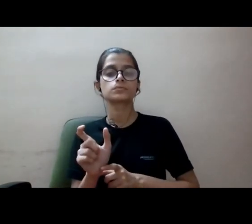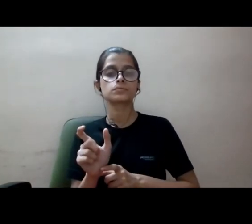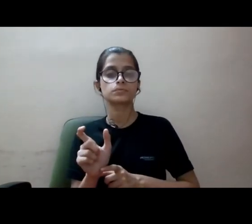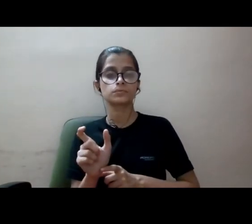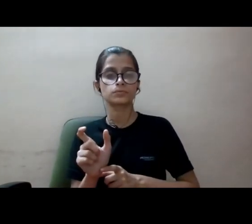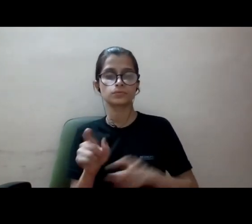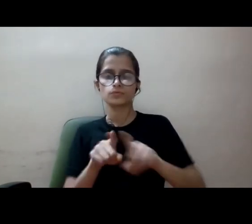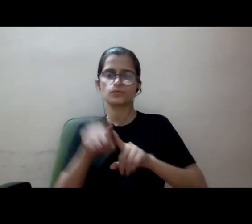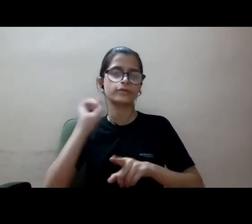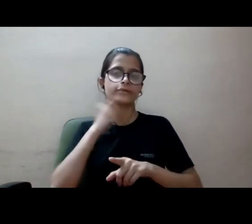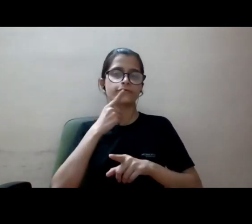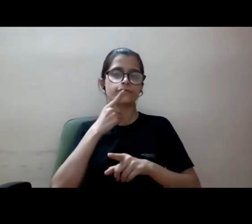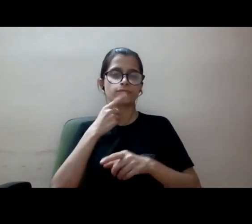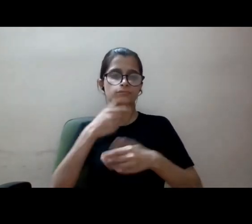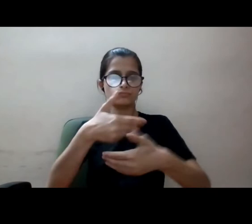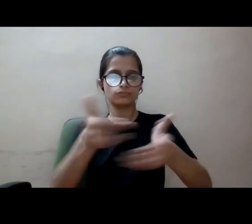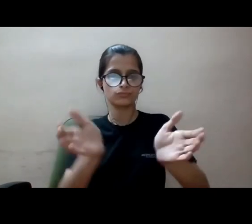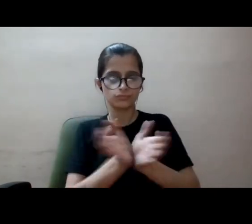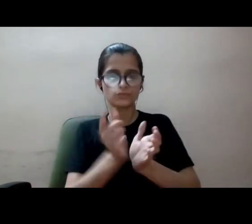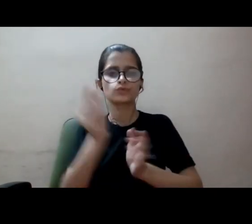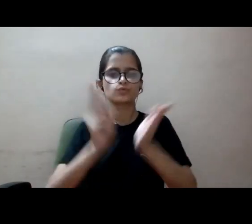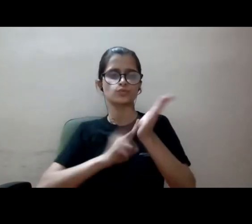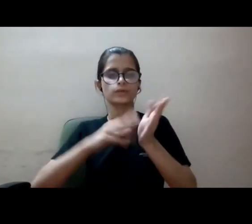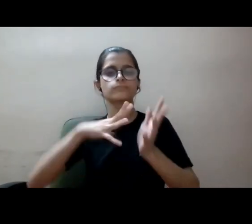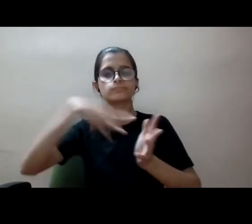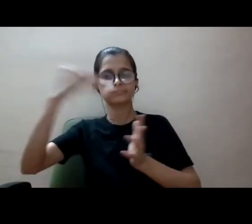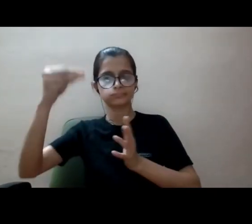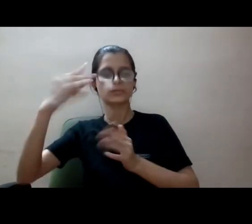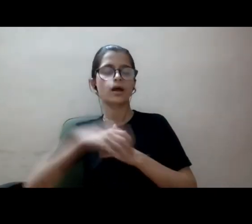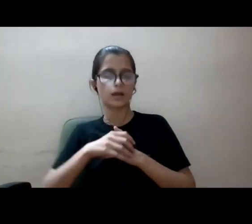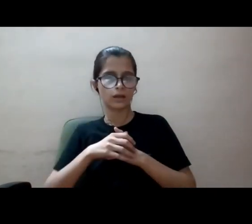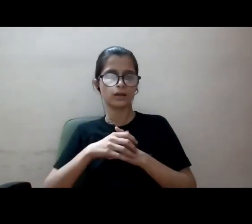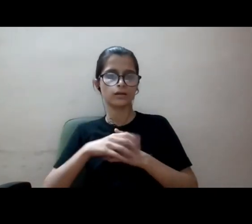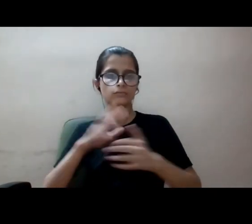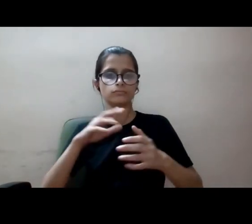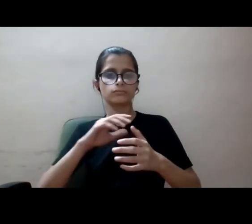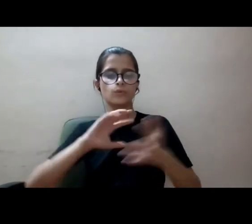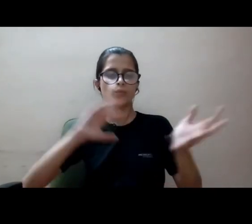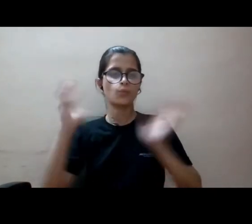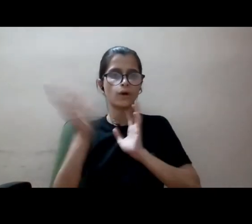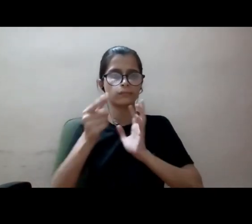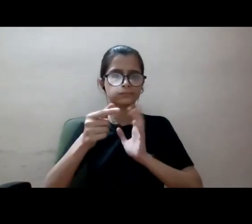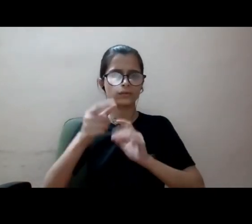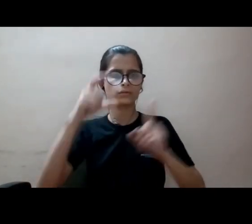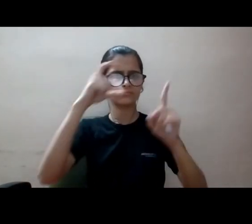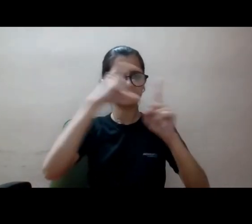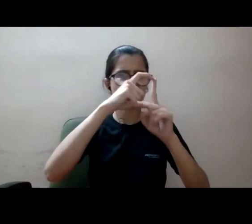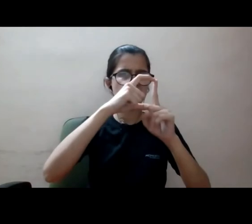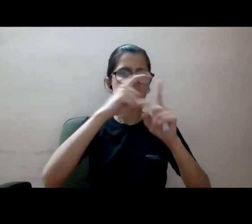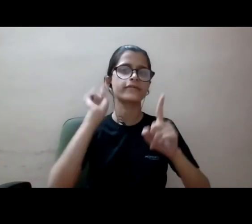In the deaf community here in the United States and in around the world, there's an argument between big D deaf